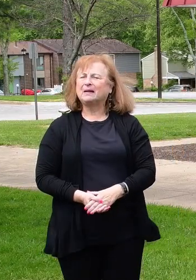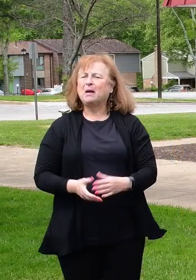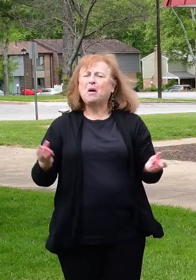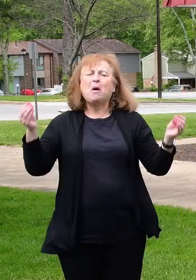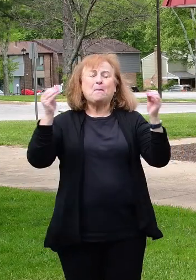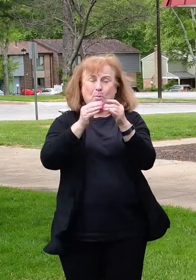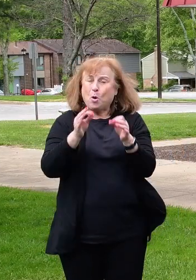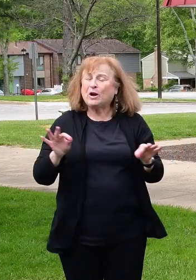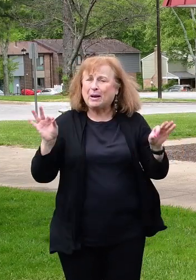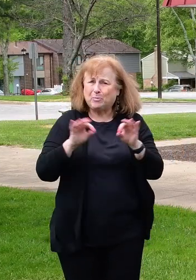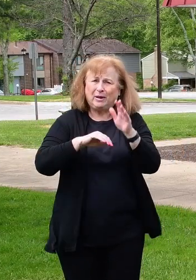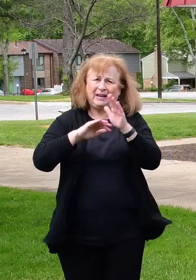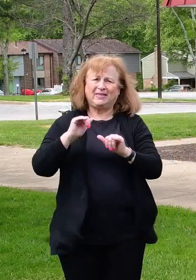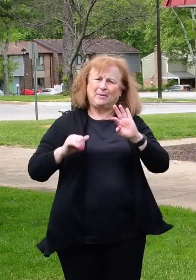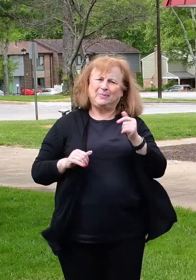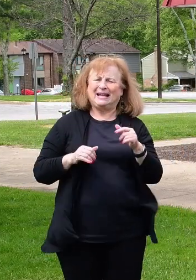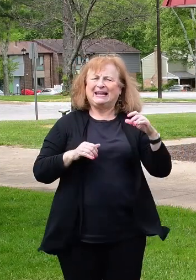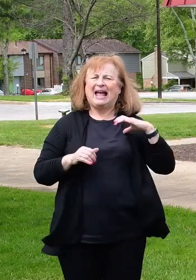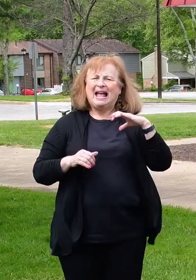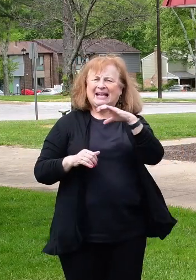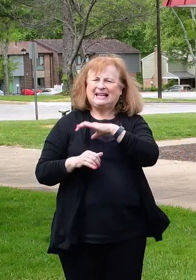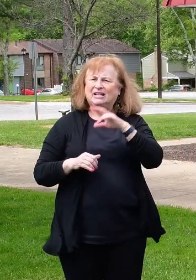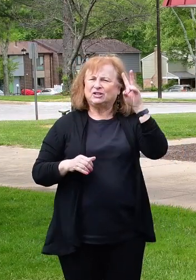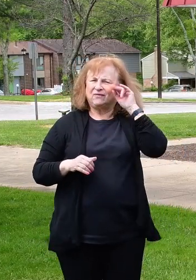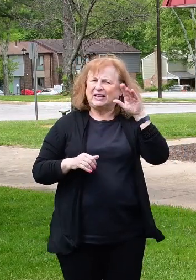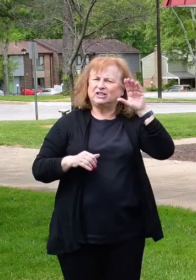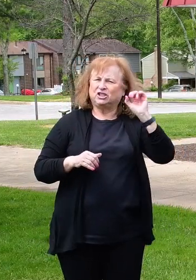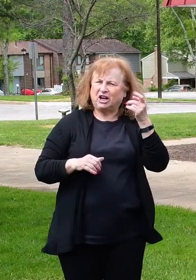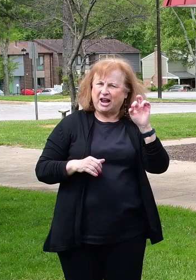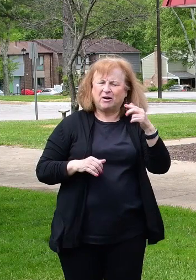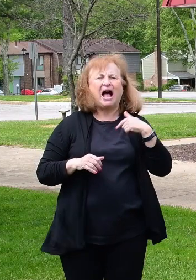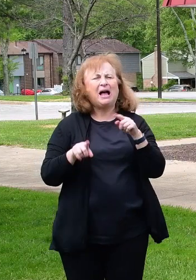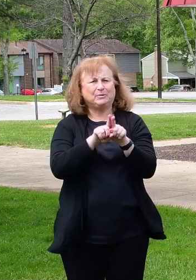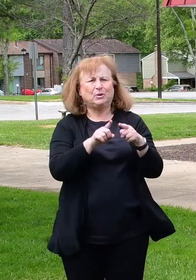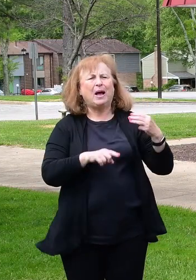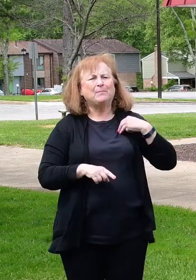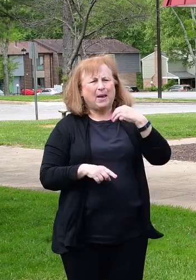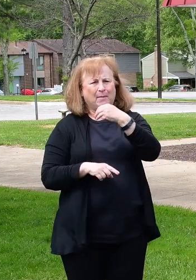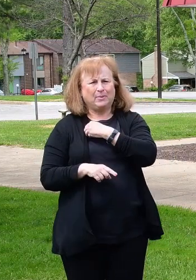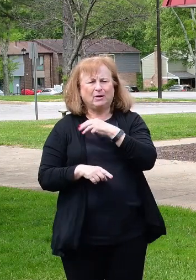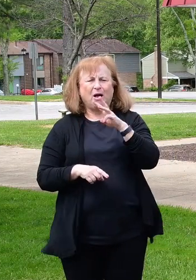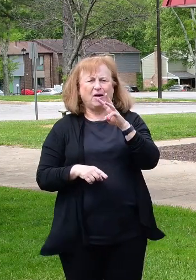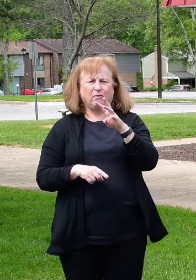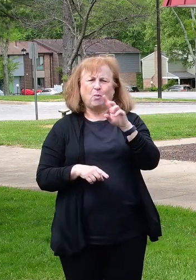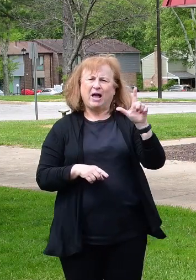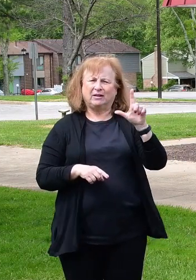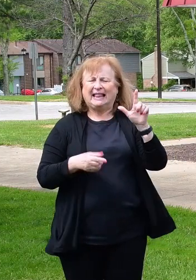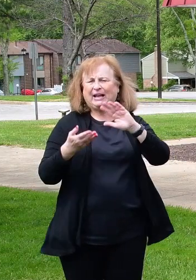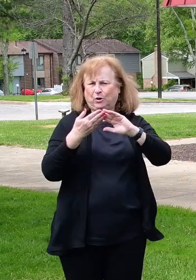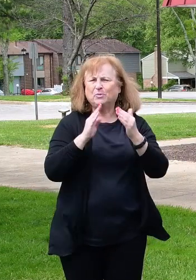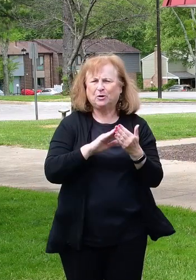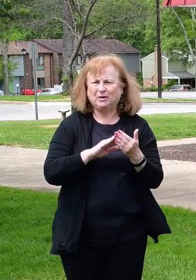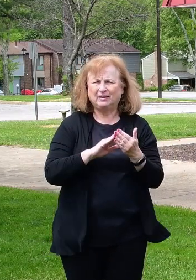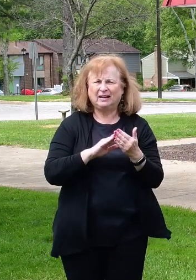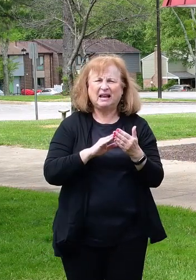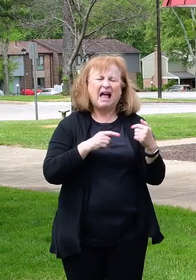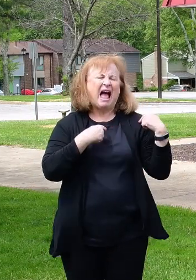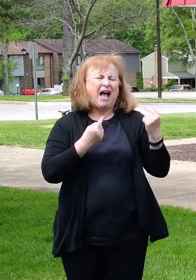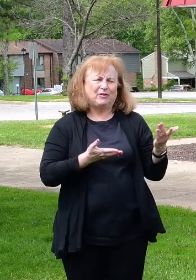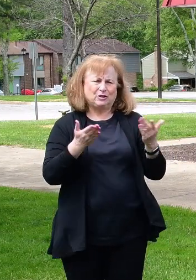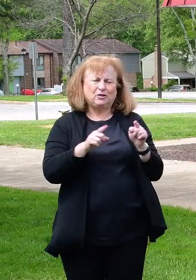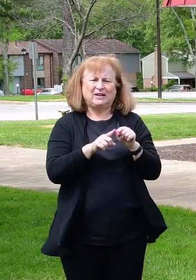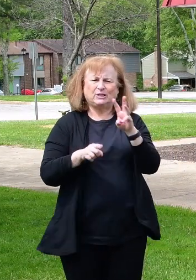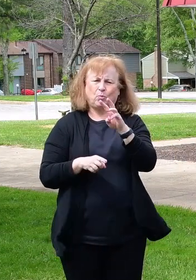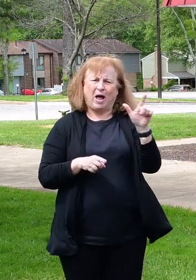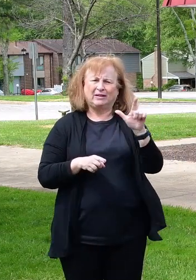More importantly than being council vice chair, I too am a member of the Wild Lake community, having served as